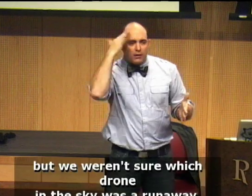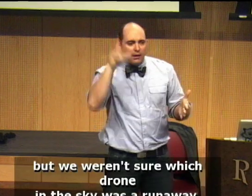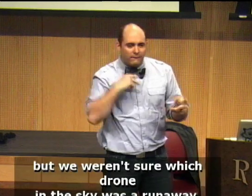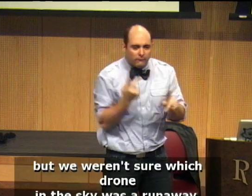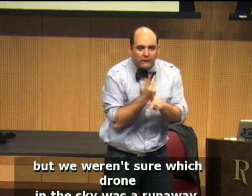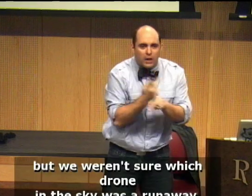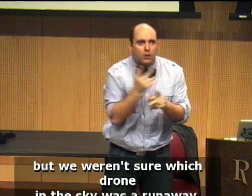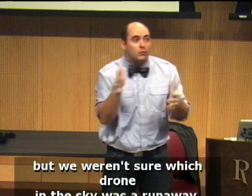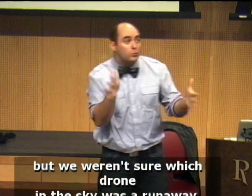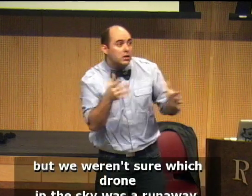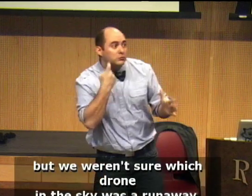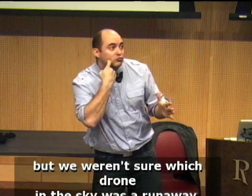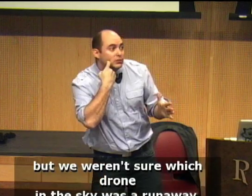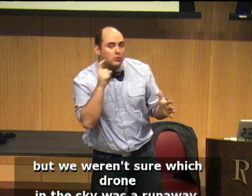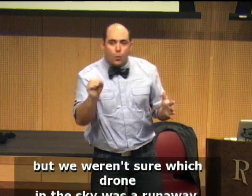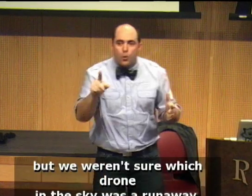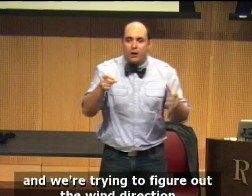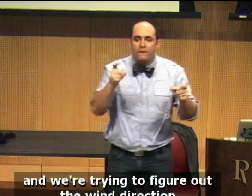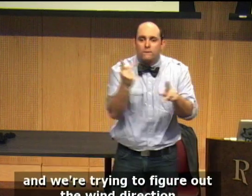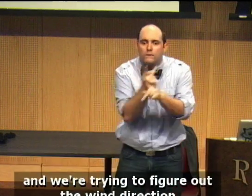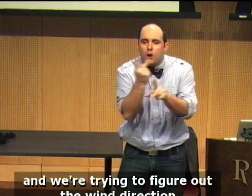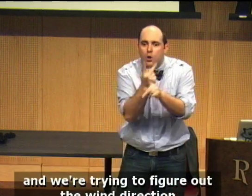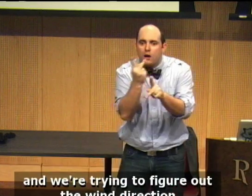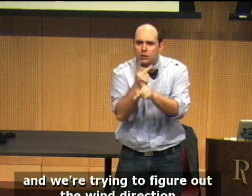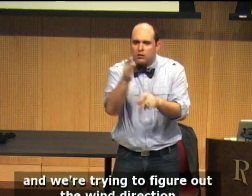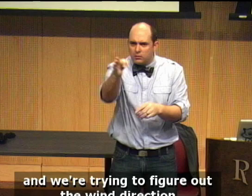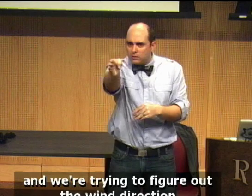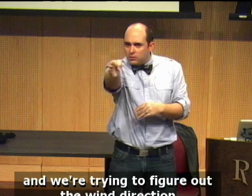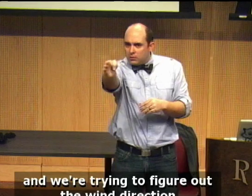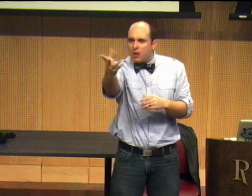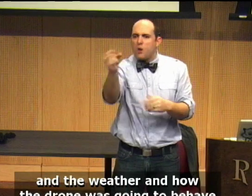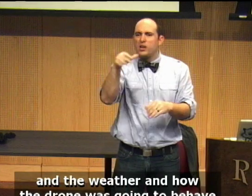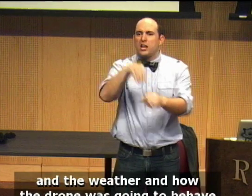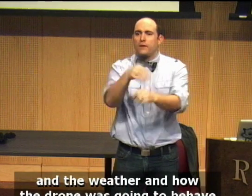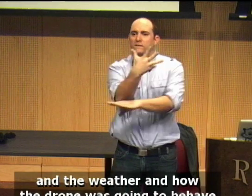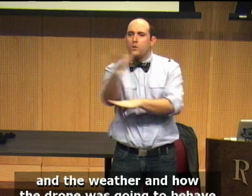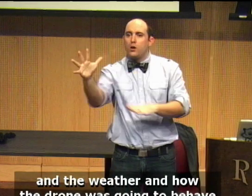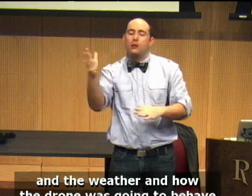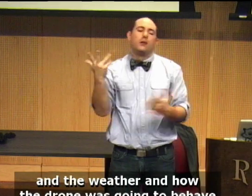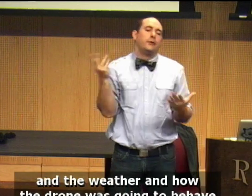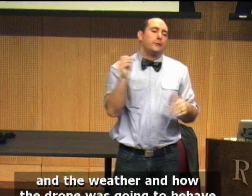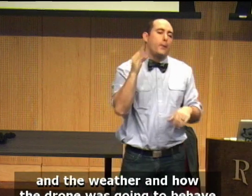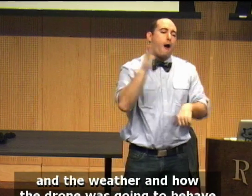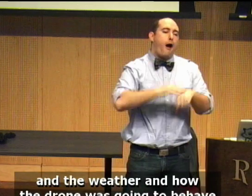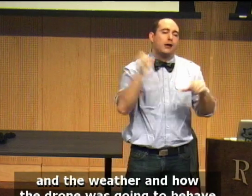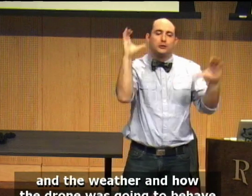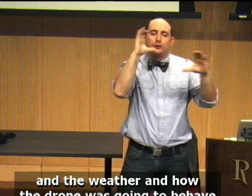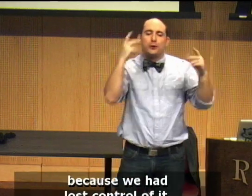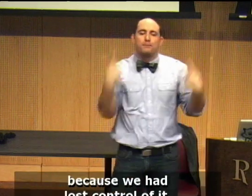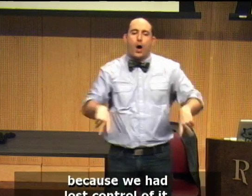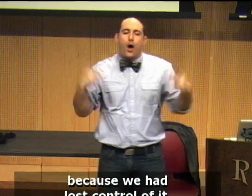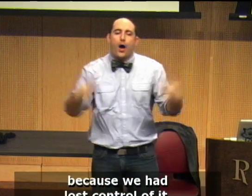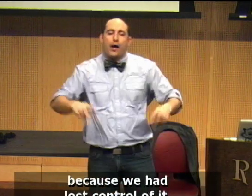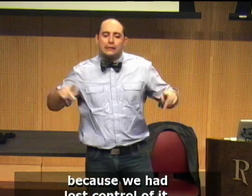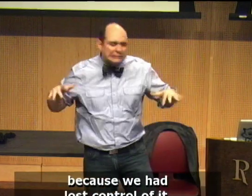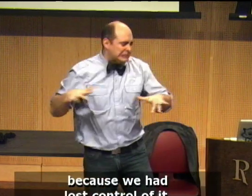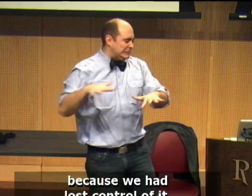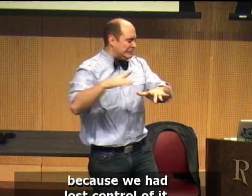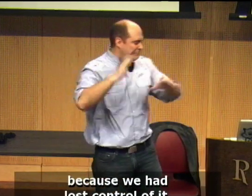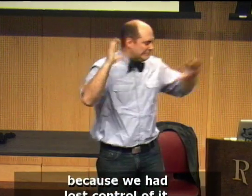sure which drone in the sky was runaway. And we were trying to figure out the wind direction and the weather and how the drone was going to behave because we had lost control of